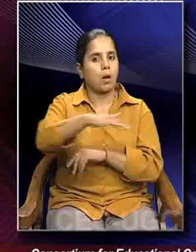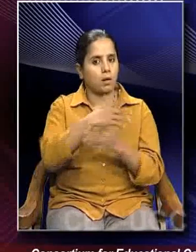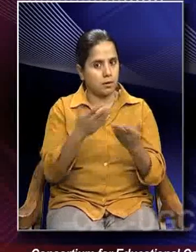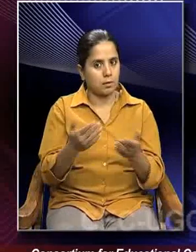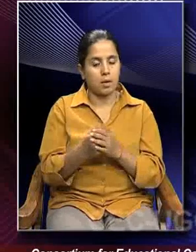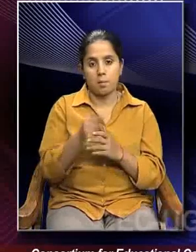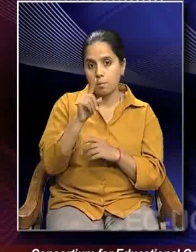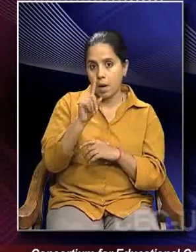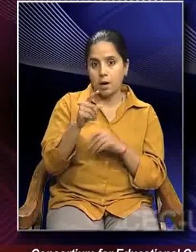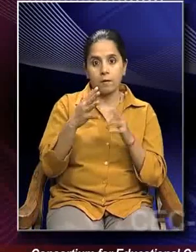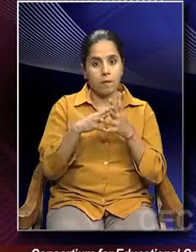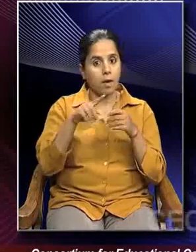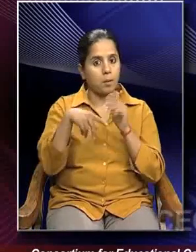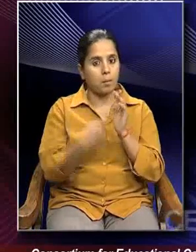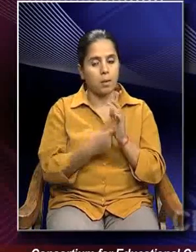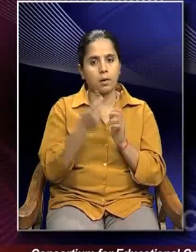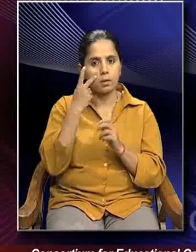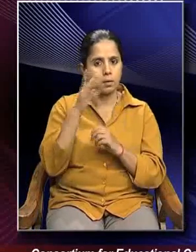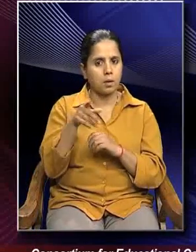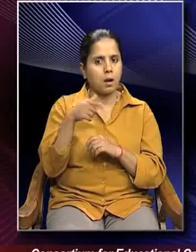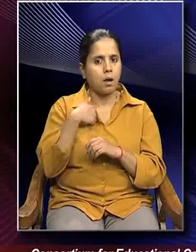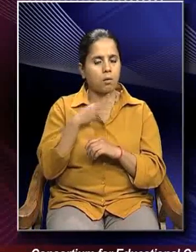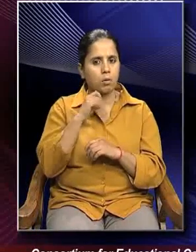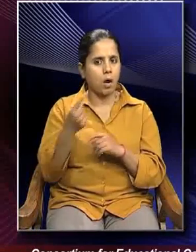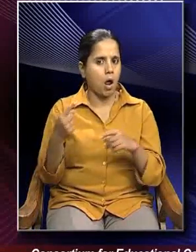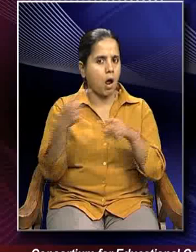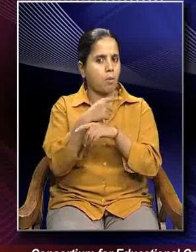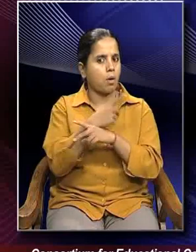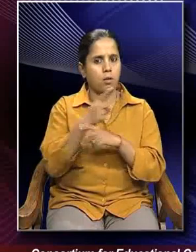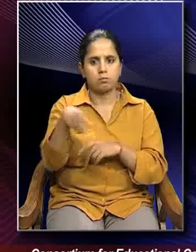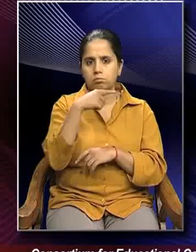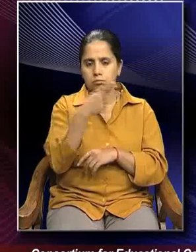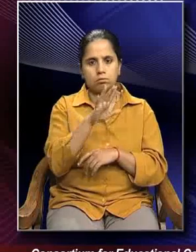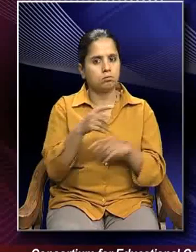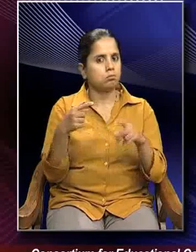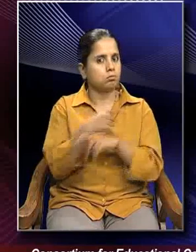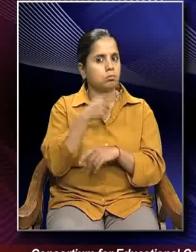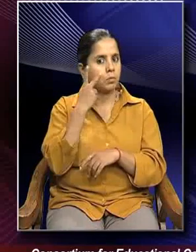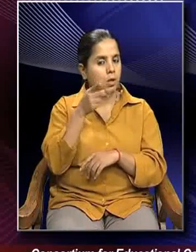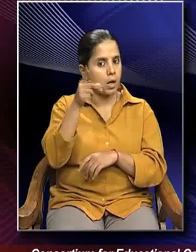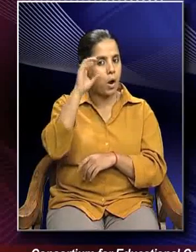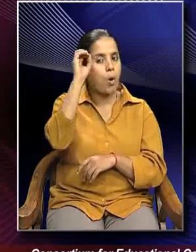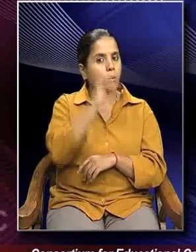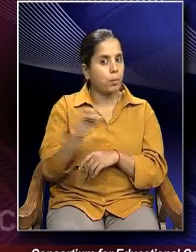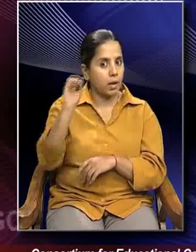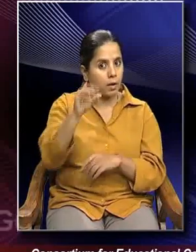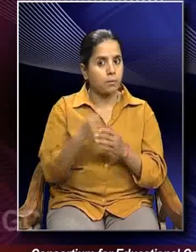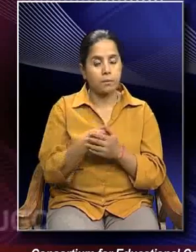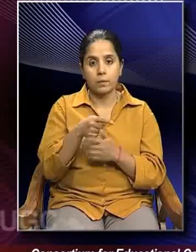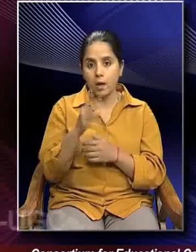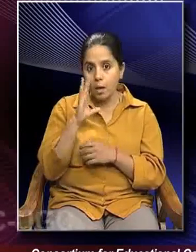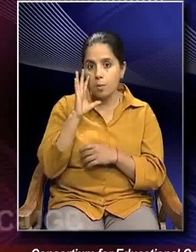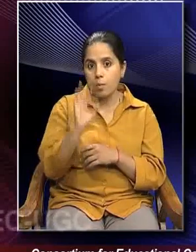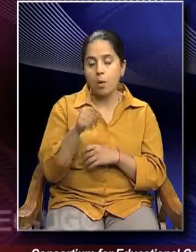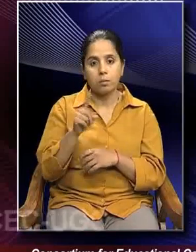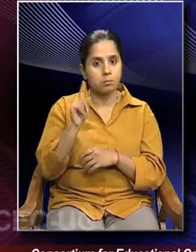But Weber was trying to oppose this, and he was of opinion that the significance